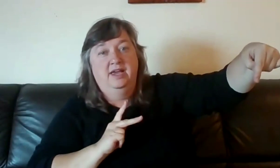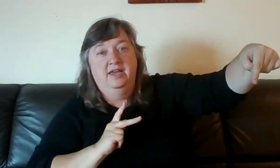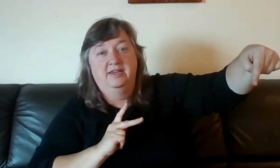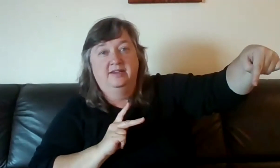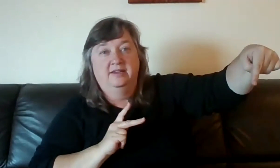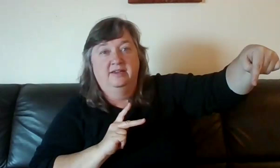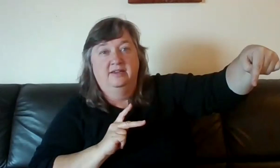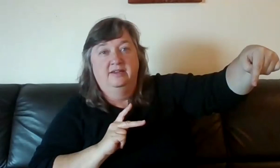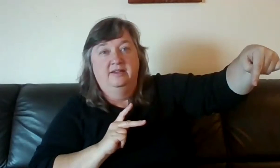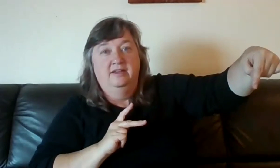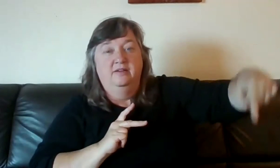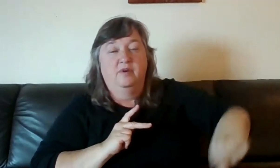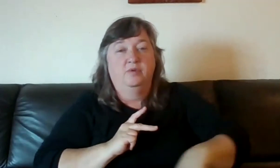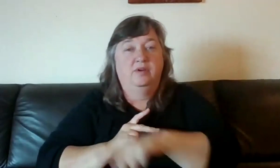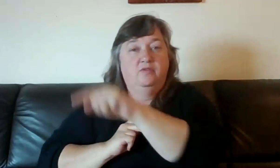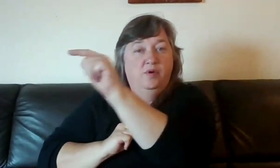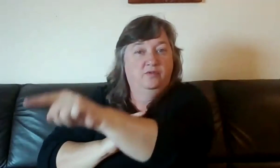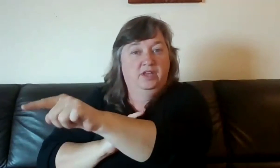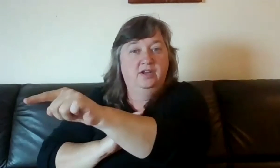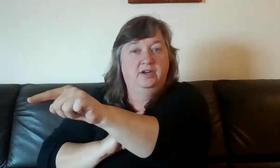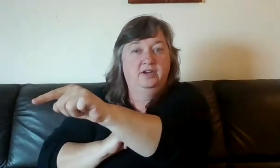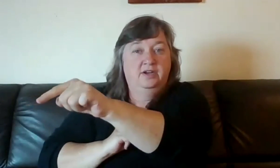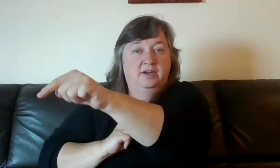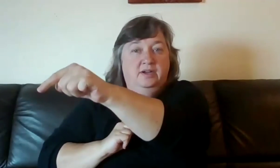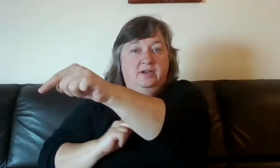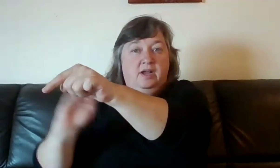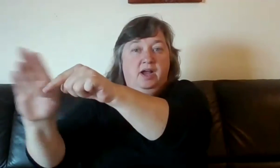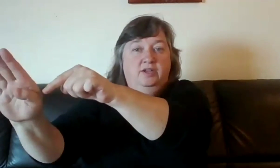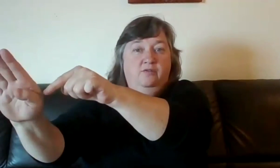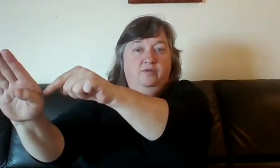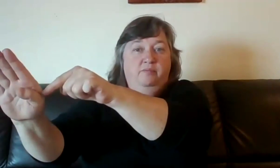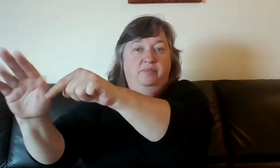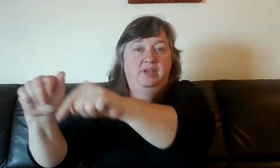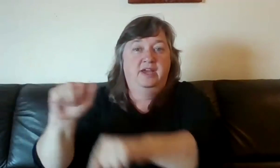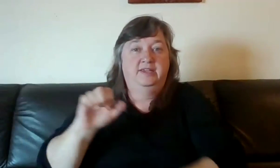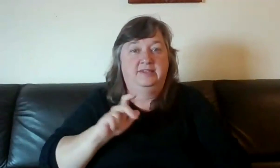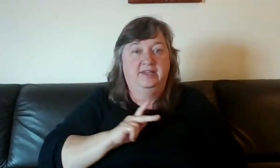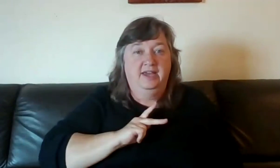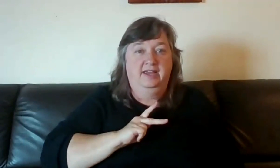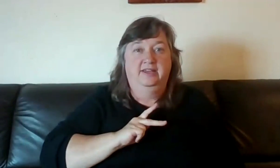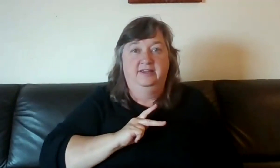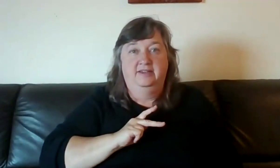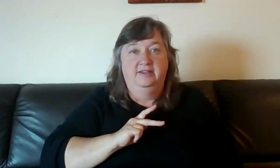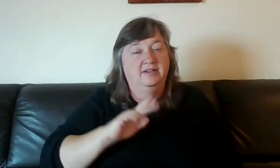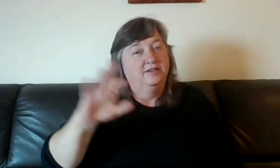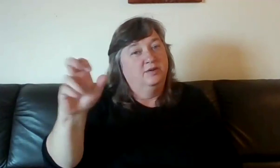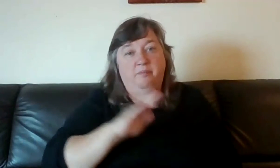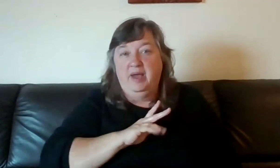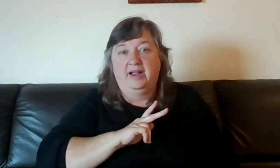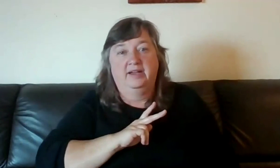B-A-C-K. If I'm going from over here, I'd go from B-A-C-K. So back.